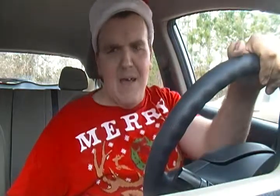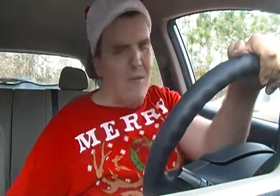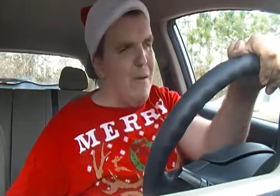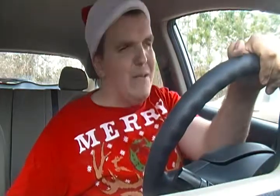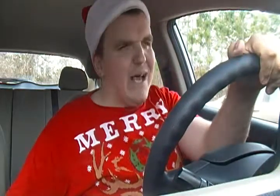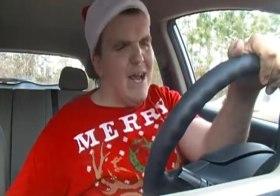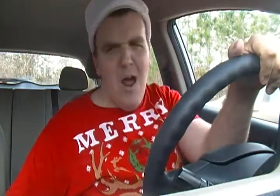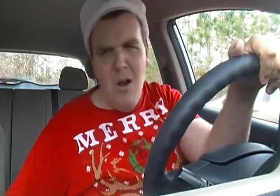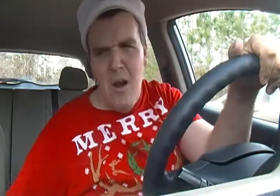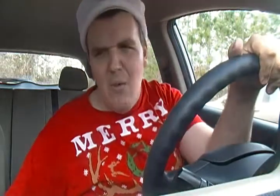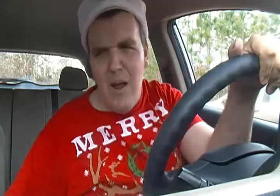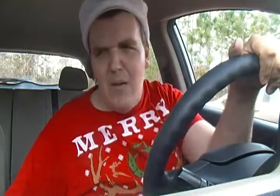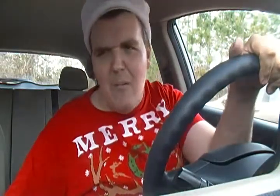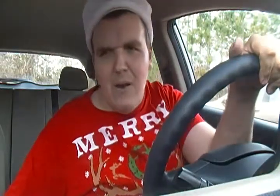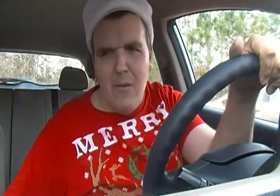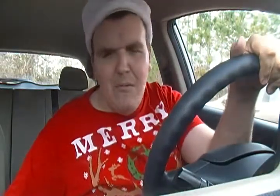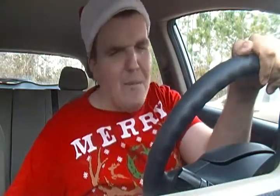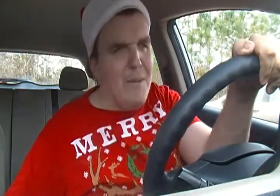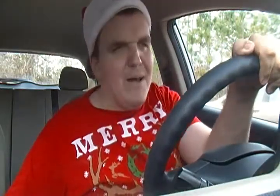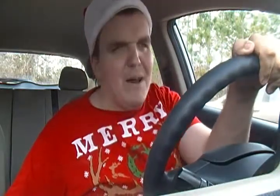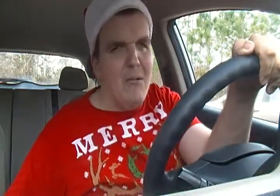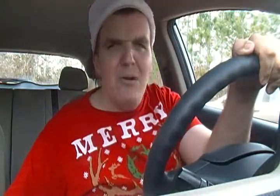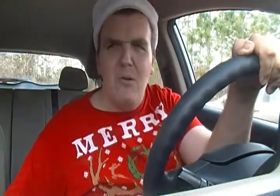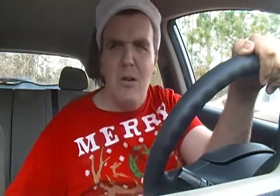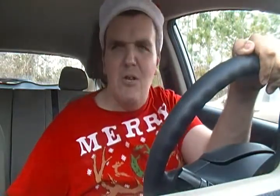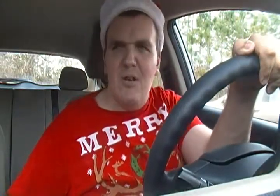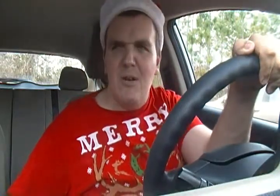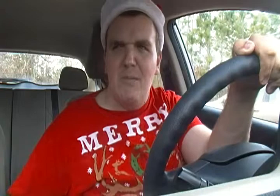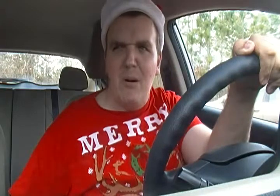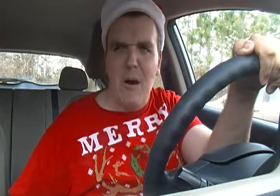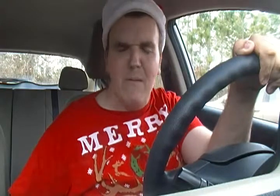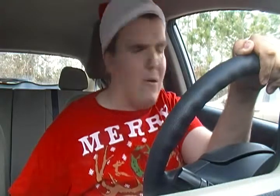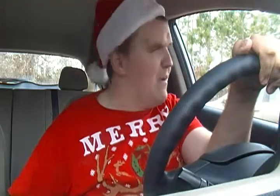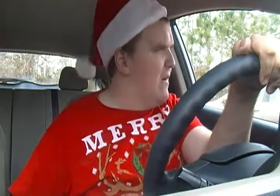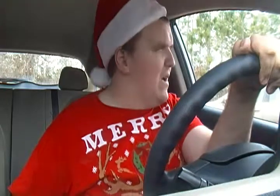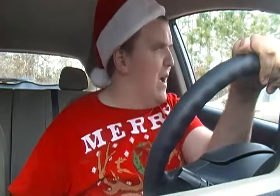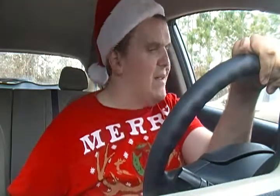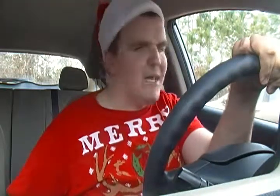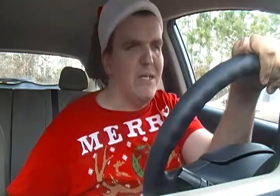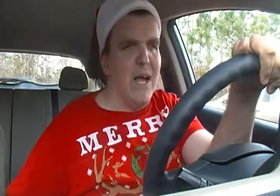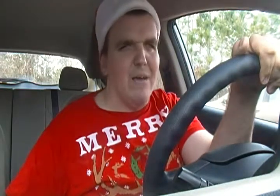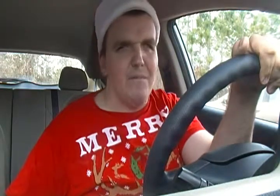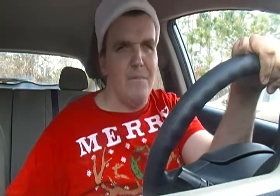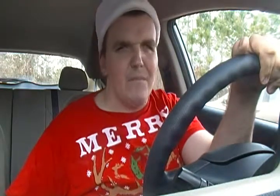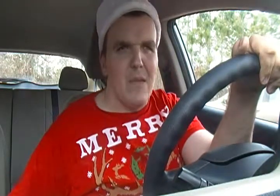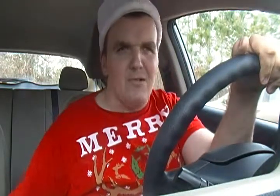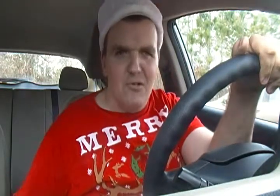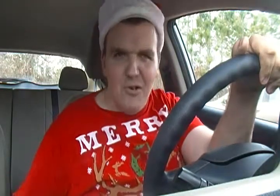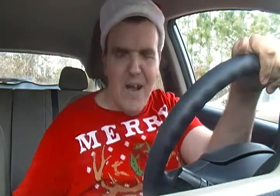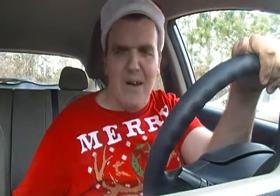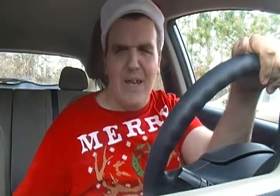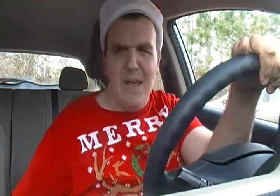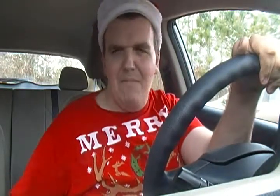and ralphie's like no no no wait i want to i want to be the gun i want to have a shot range and santa's like you should try out kid